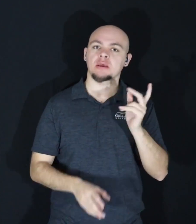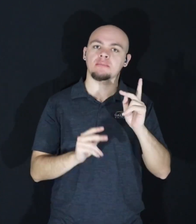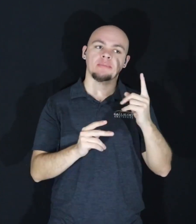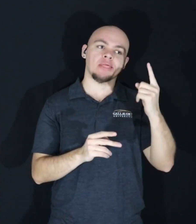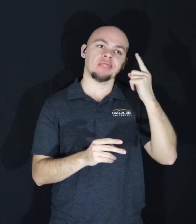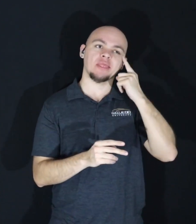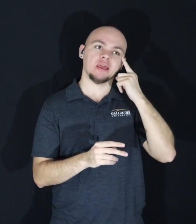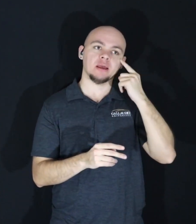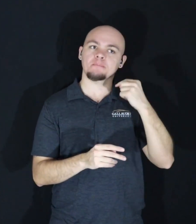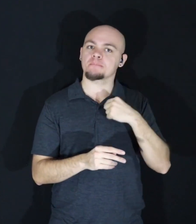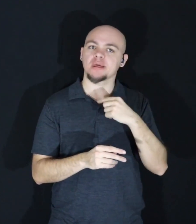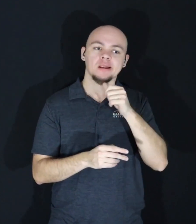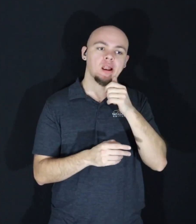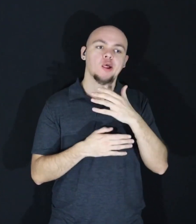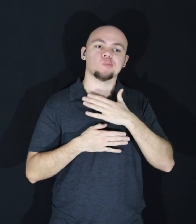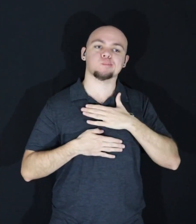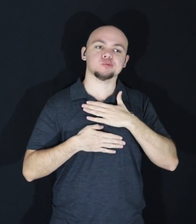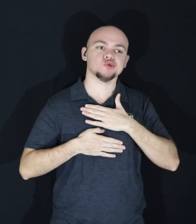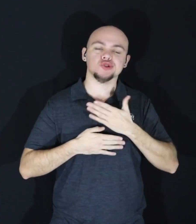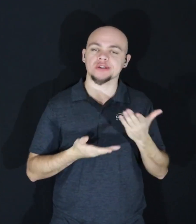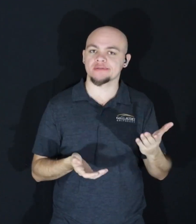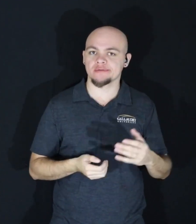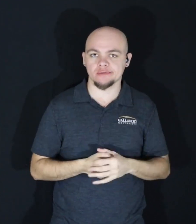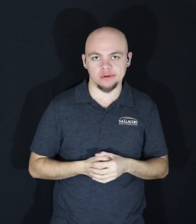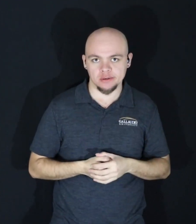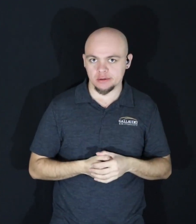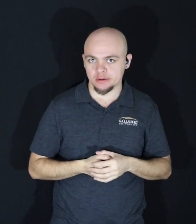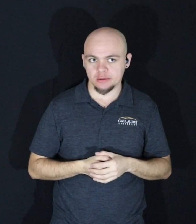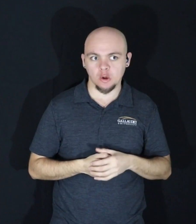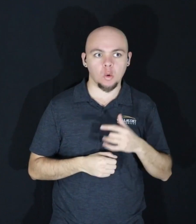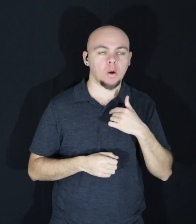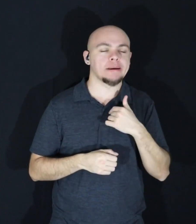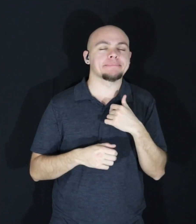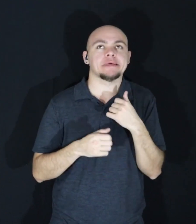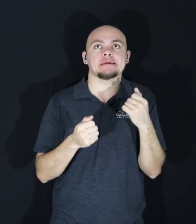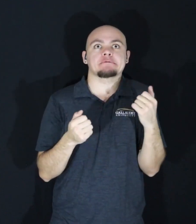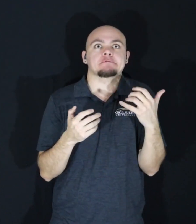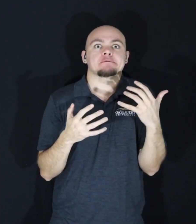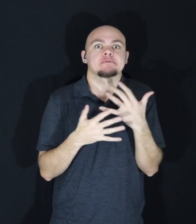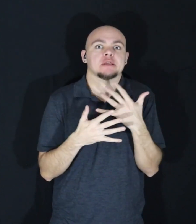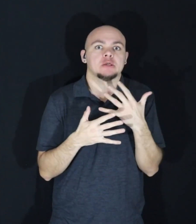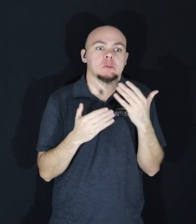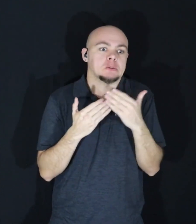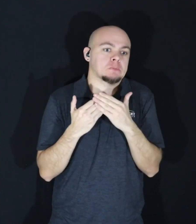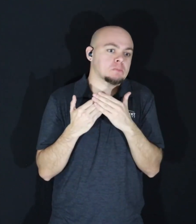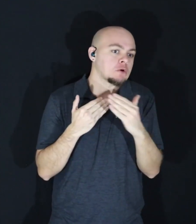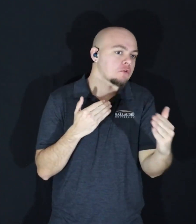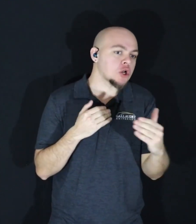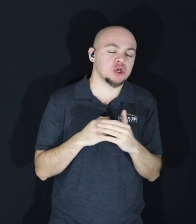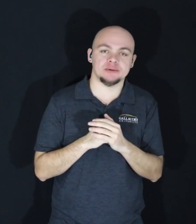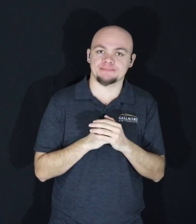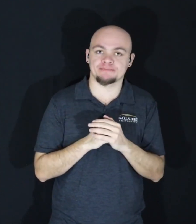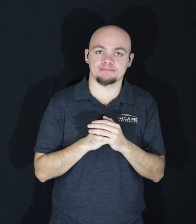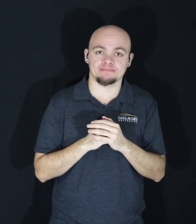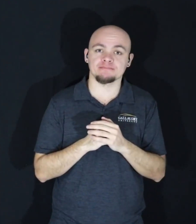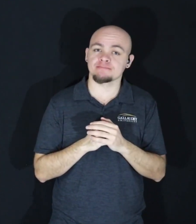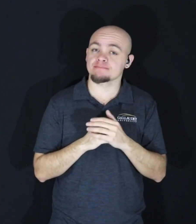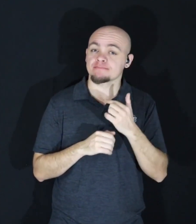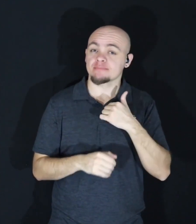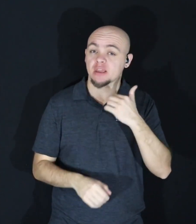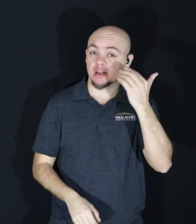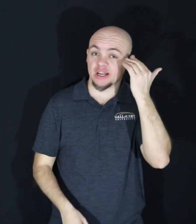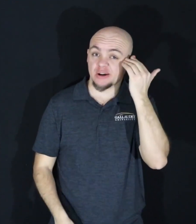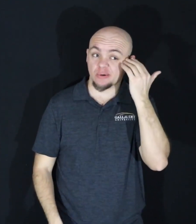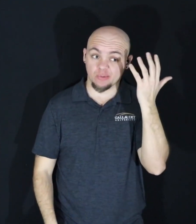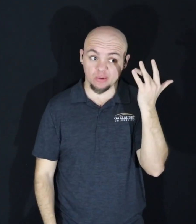am ungrateful and fearful about moving on. See, I know because I was one of